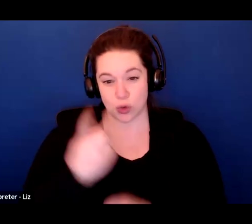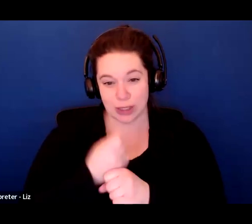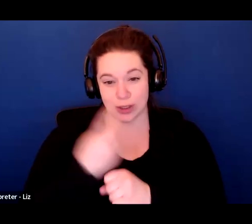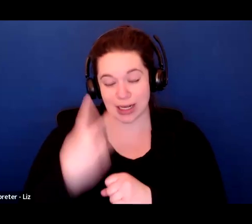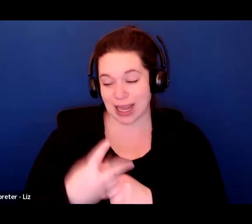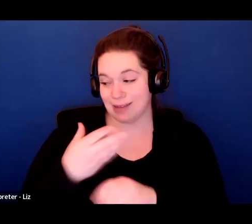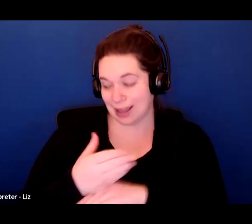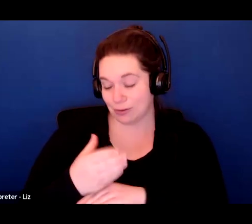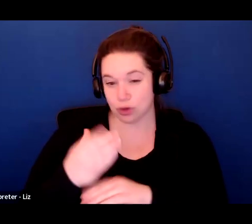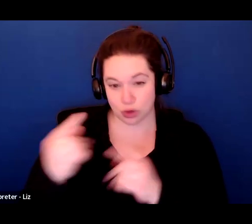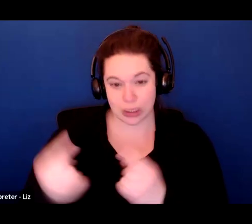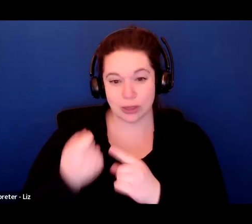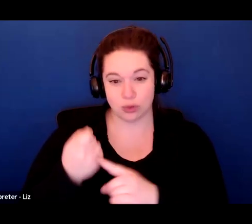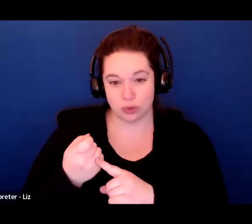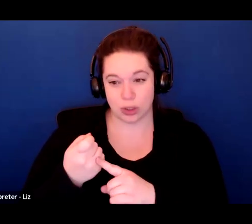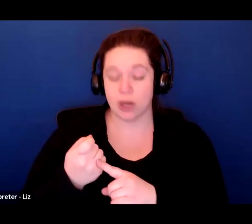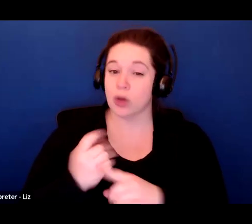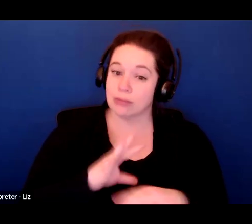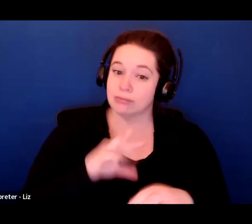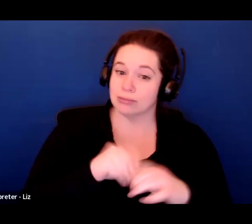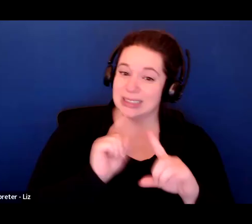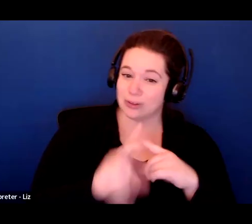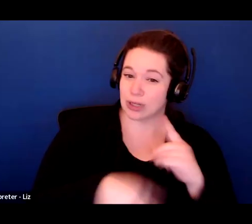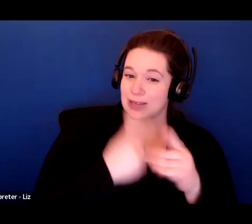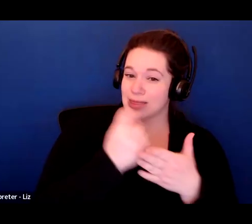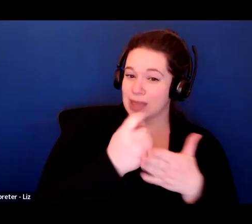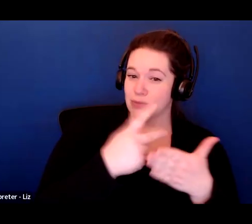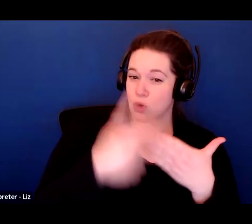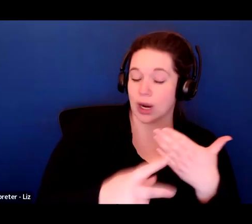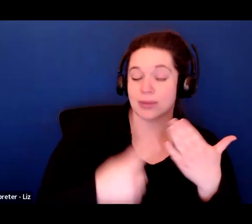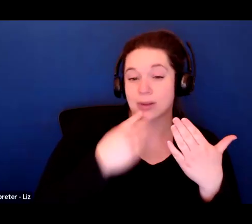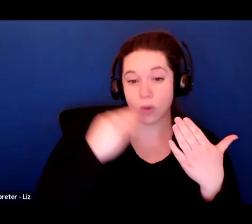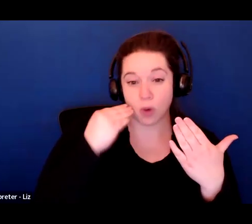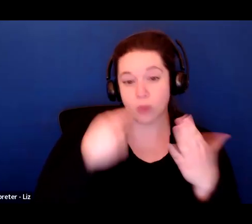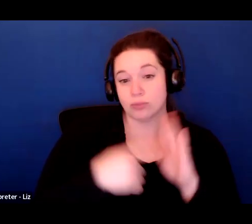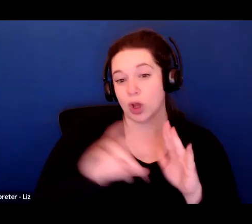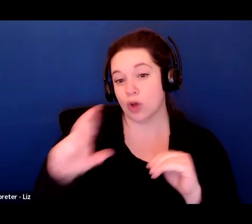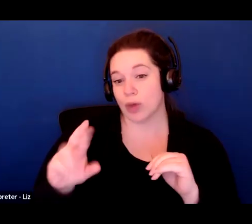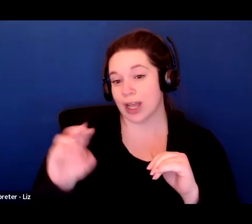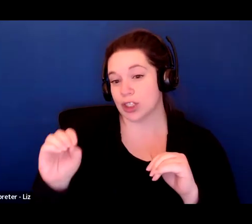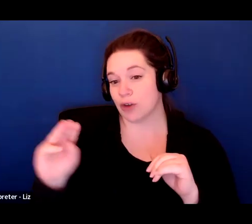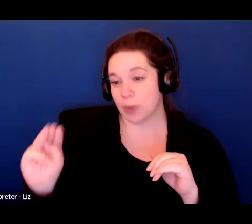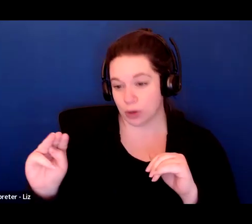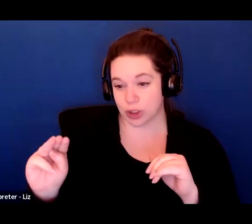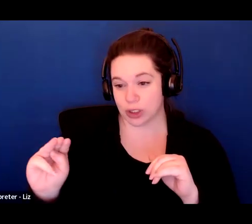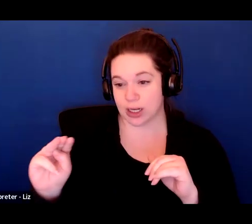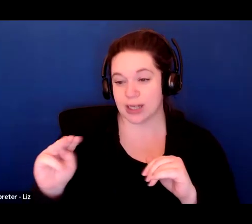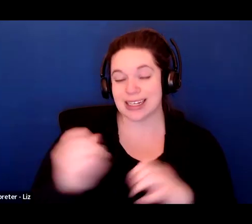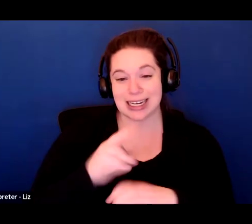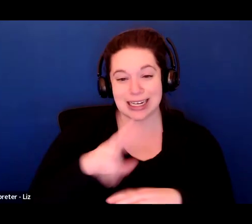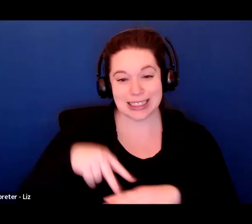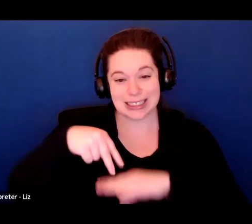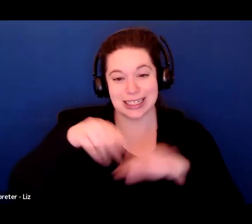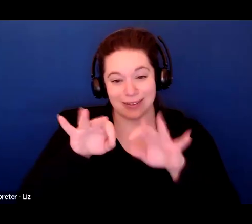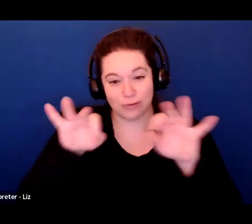get into different kinds of therapy programs to do at home. Again, doing that range of motion, getting a standing frame